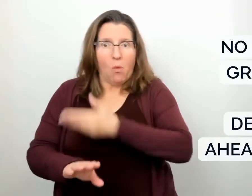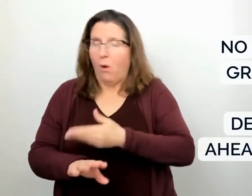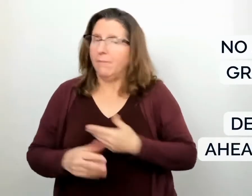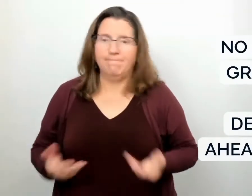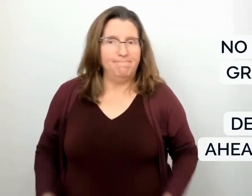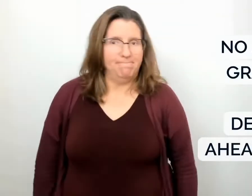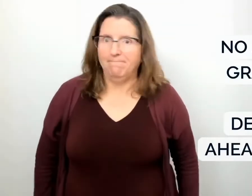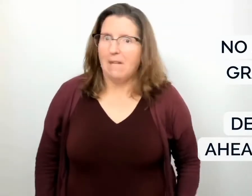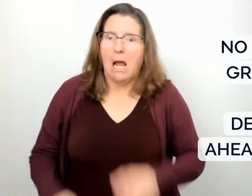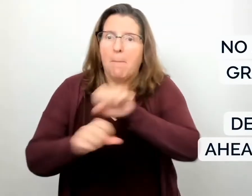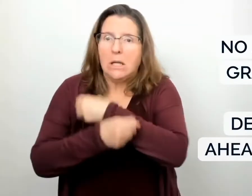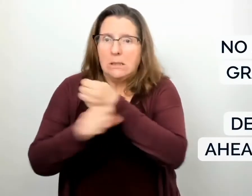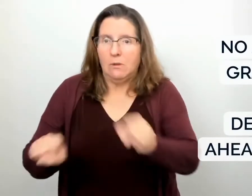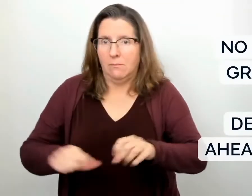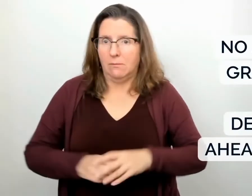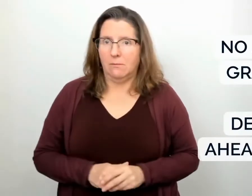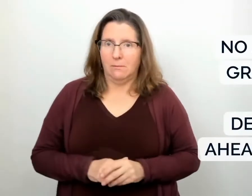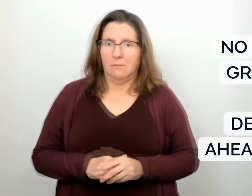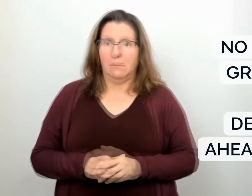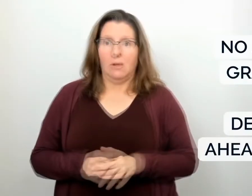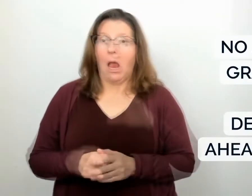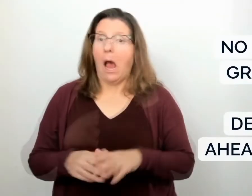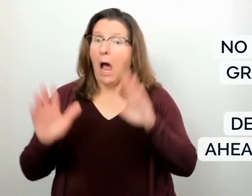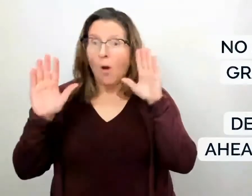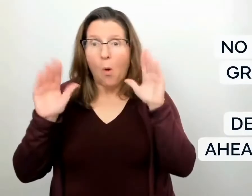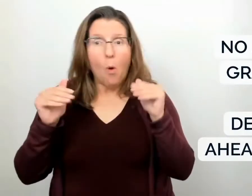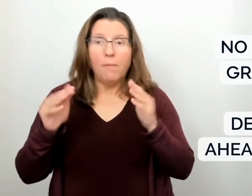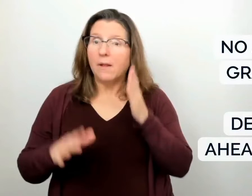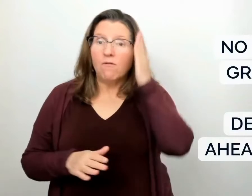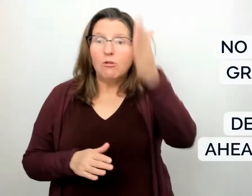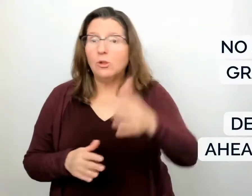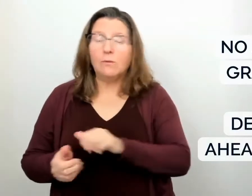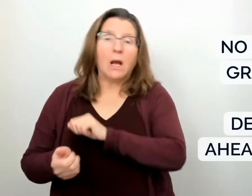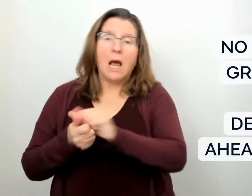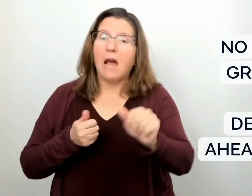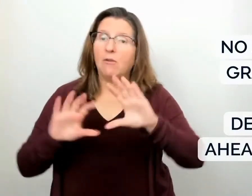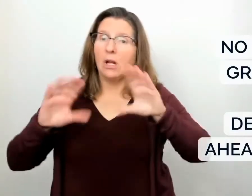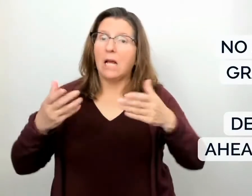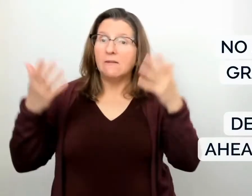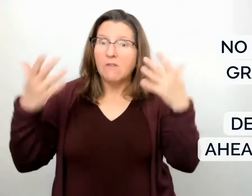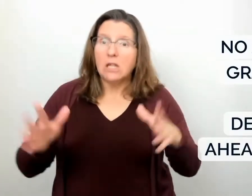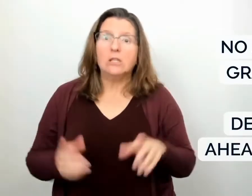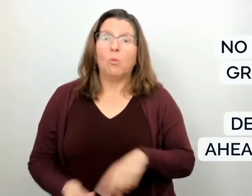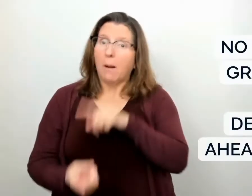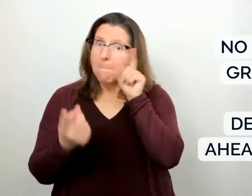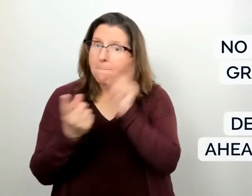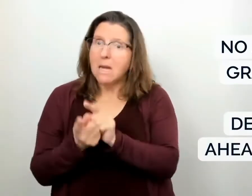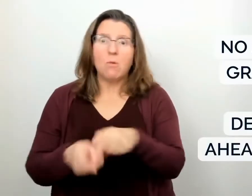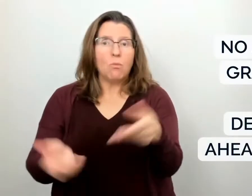impossible for that kind of bias to affect your grade. I certainly do hope that after this course is completed, that we will